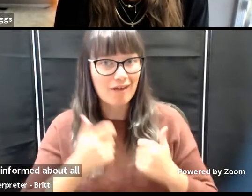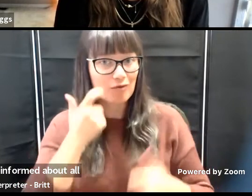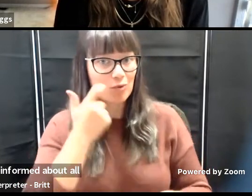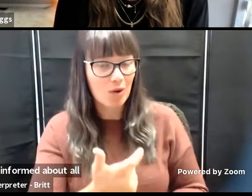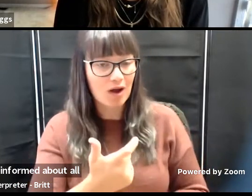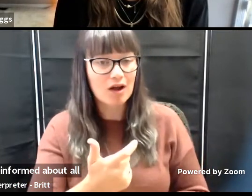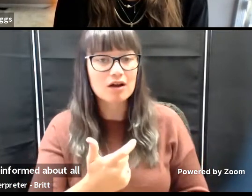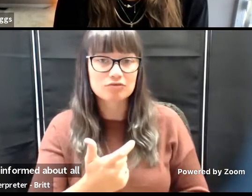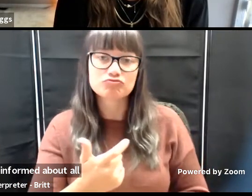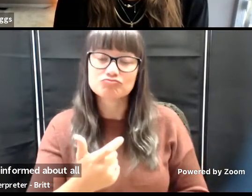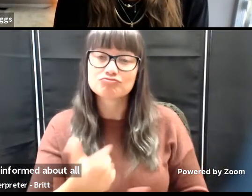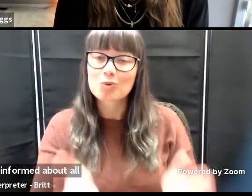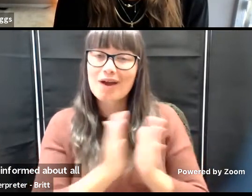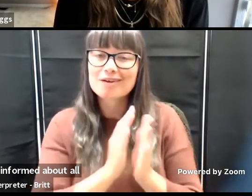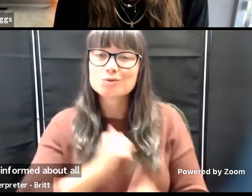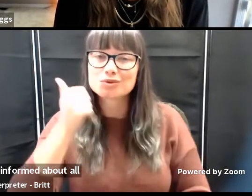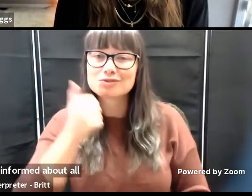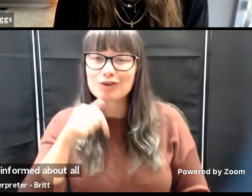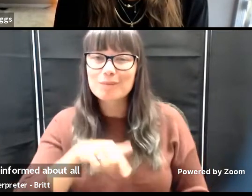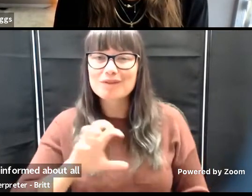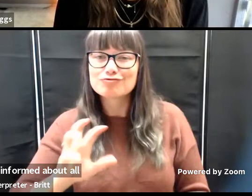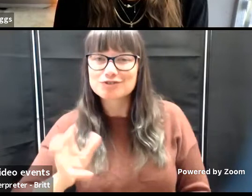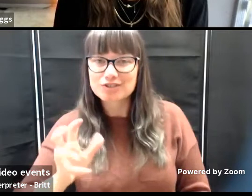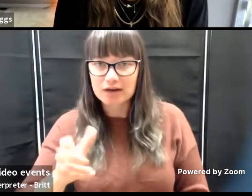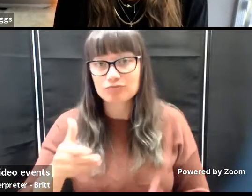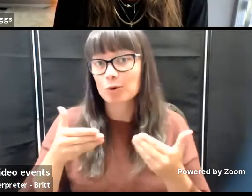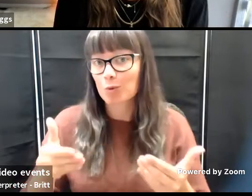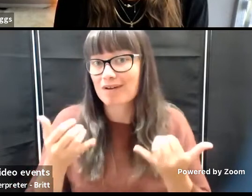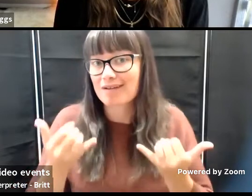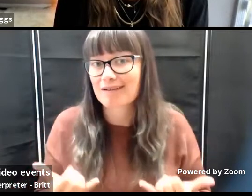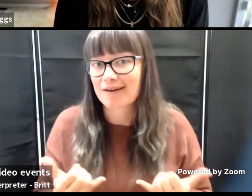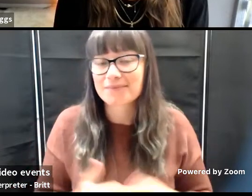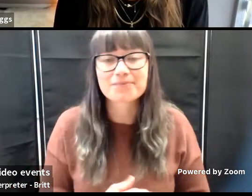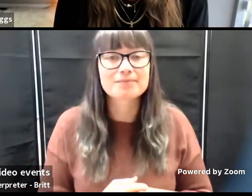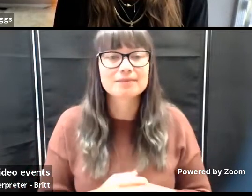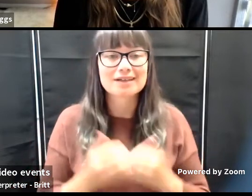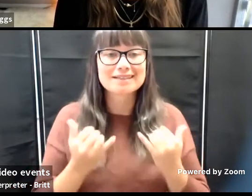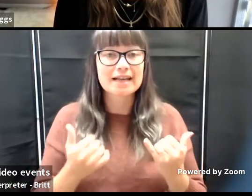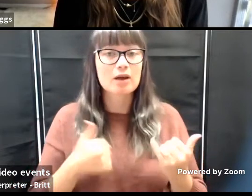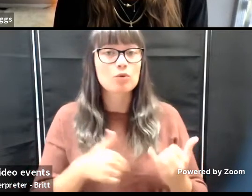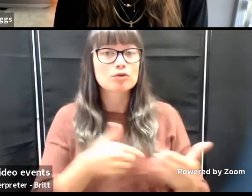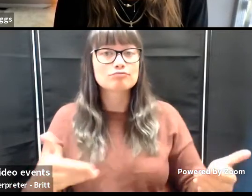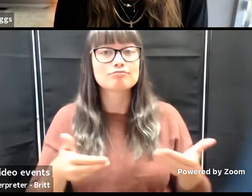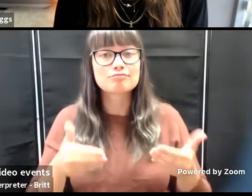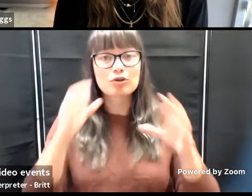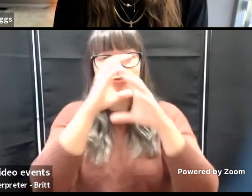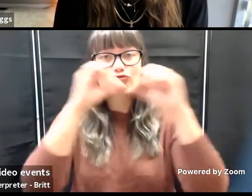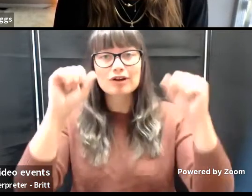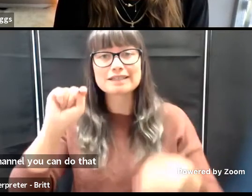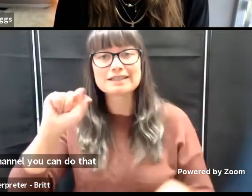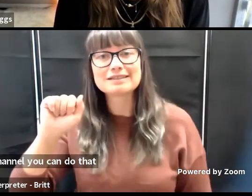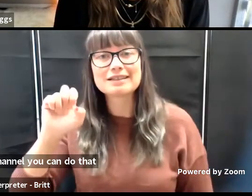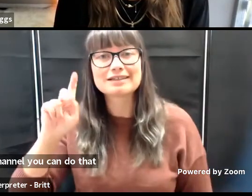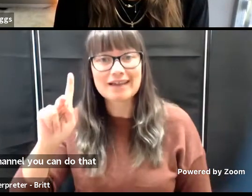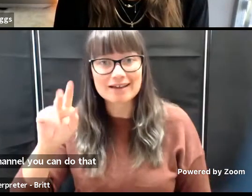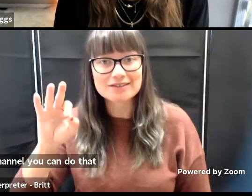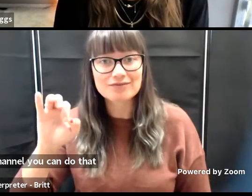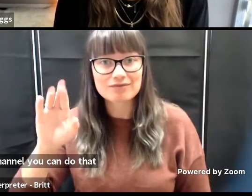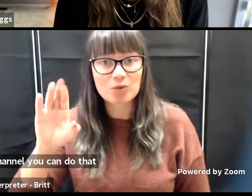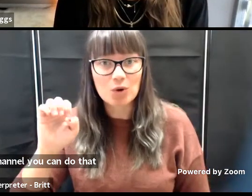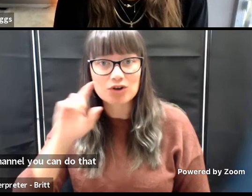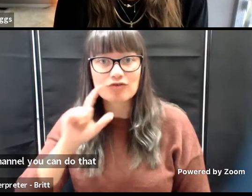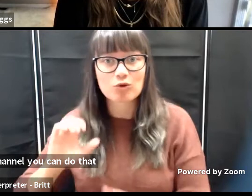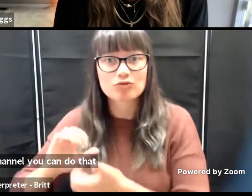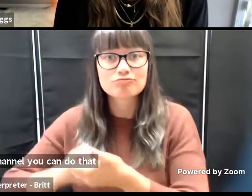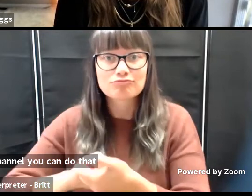to subscribe to this channel. You can go ahead and do that right now. Today, we present the President's Task Force on Education, Outreach, and